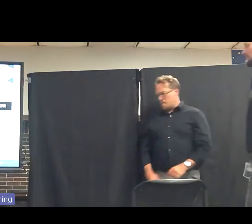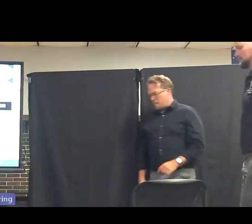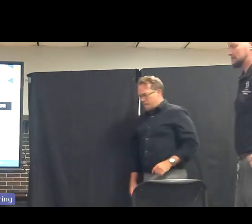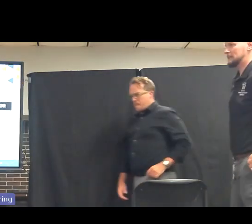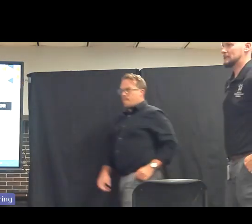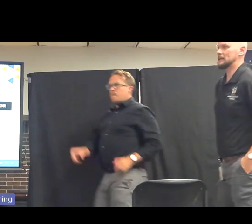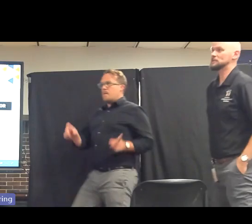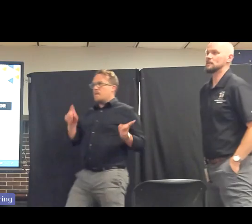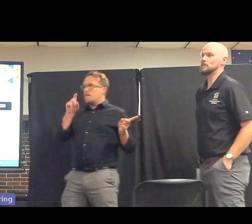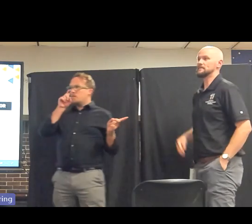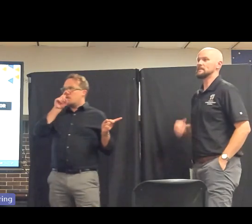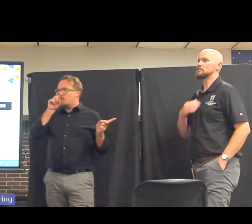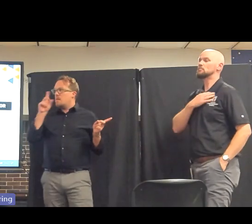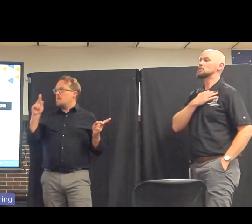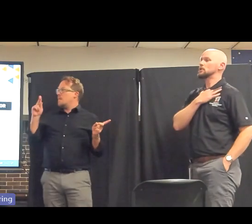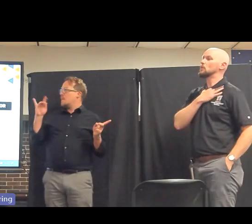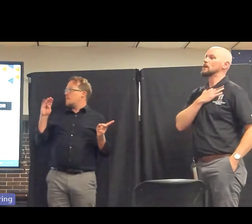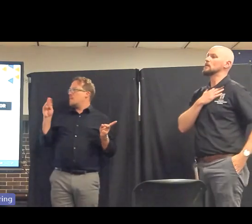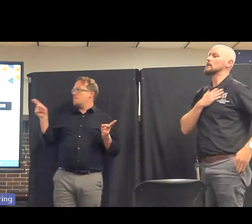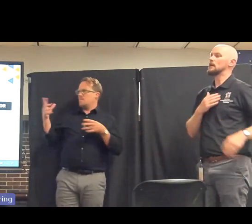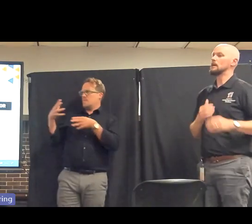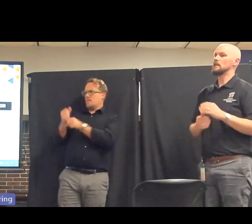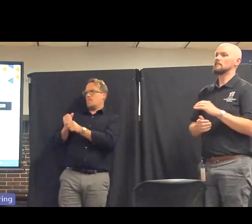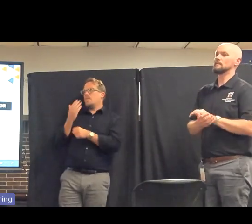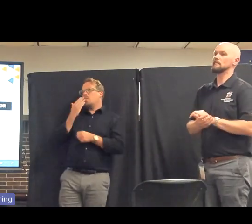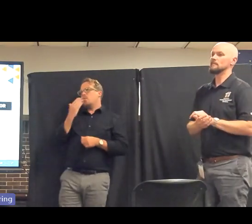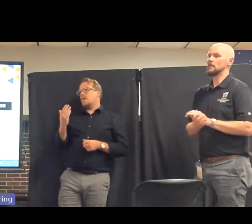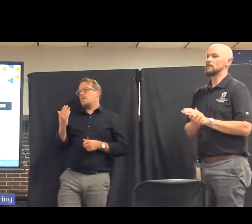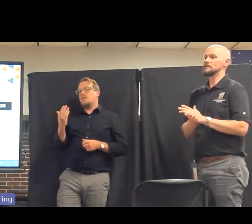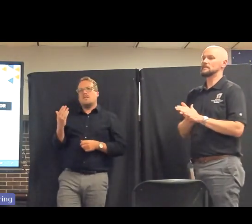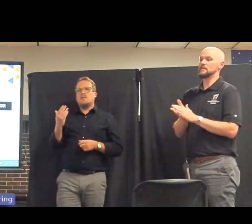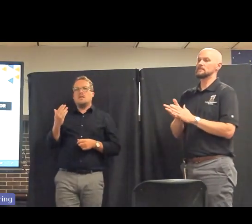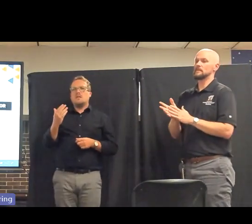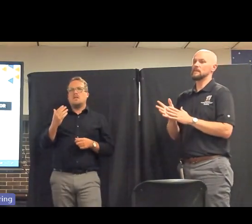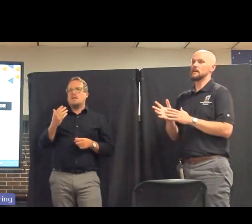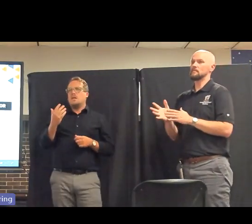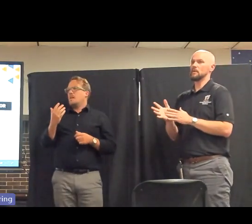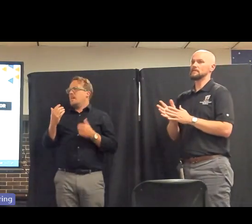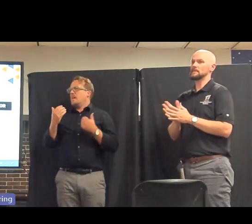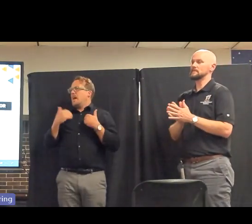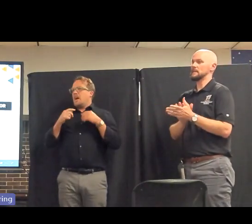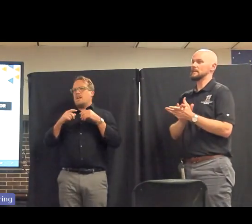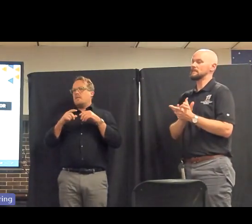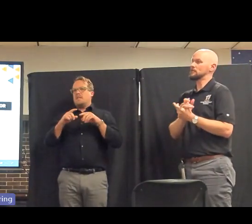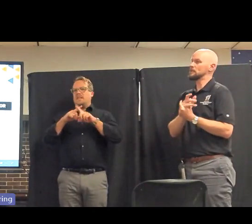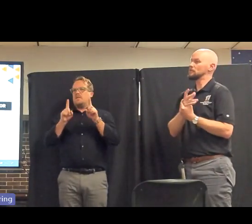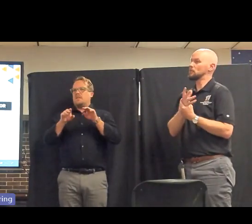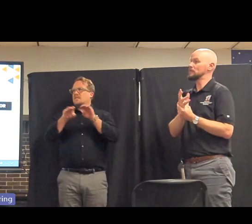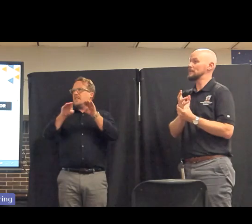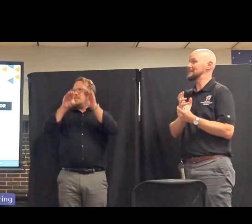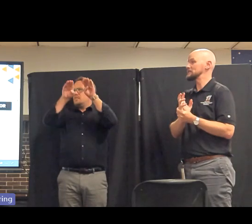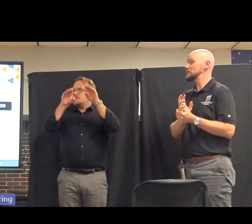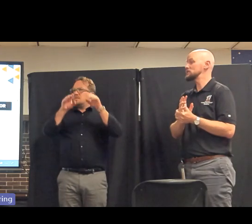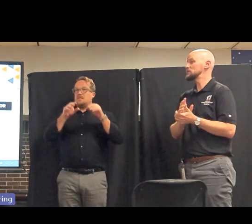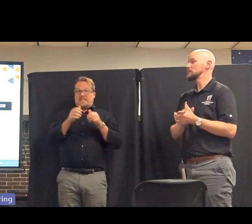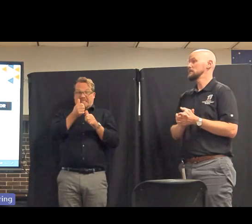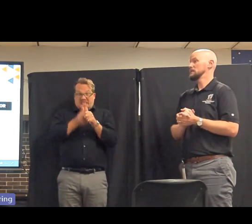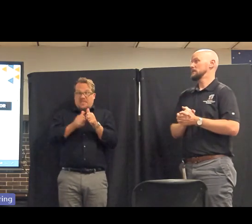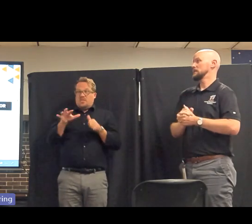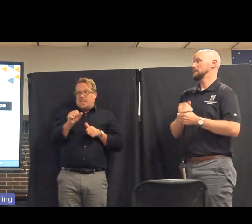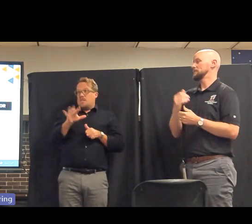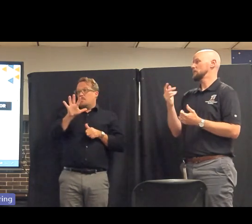that timeline? Kim summarized it pretty well. Various stages of that process take 30 to 45 days